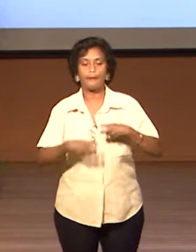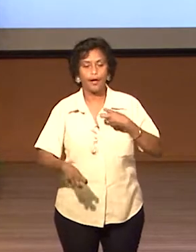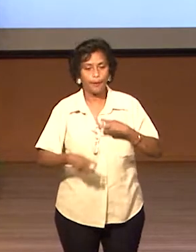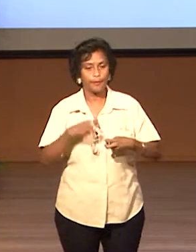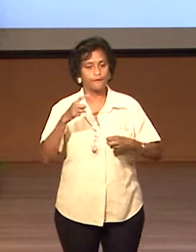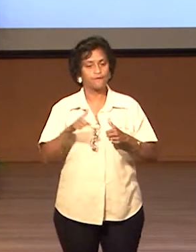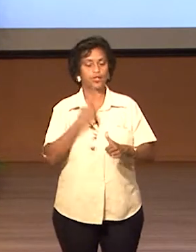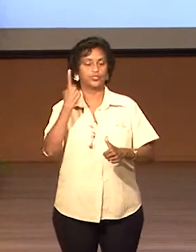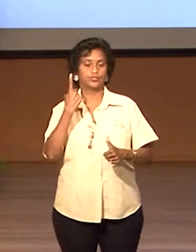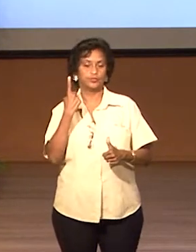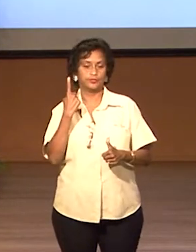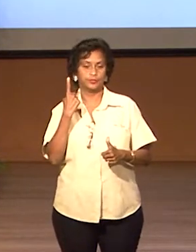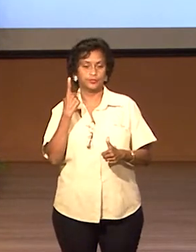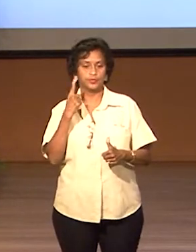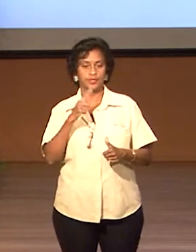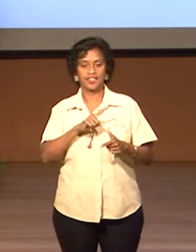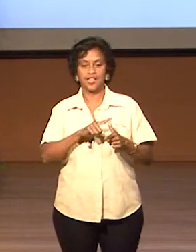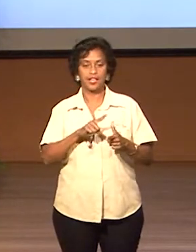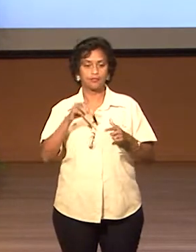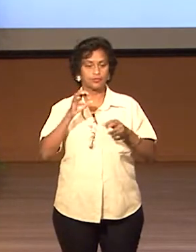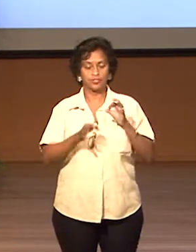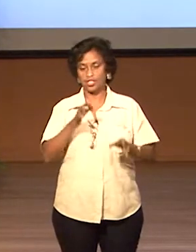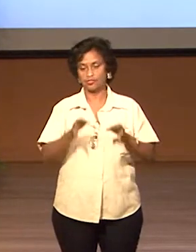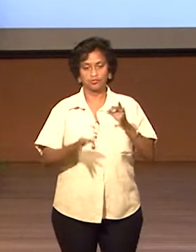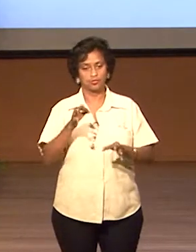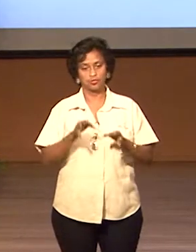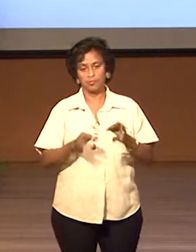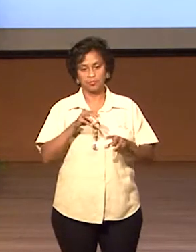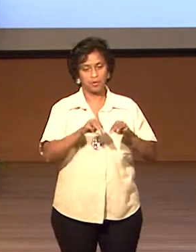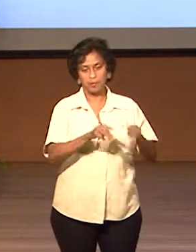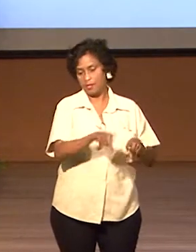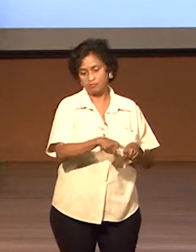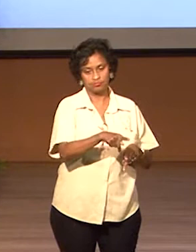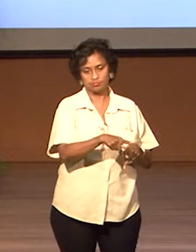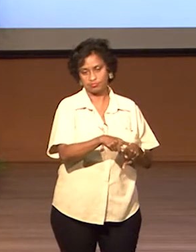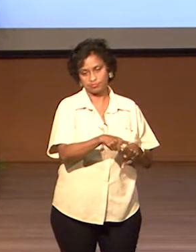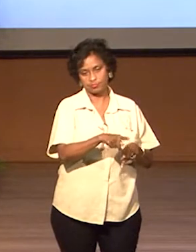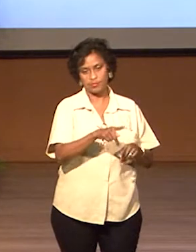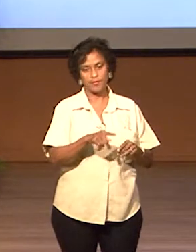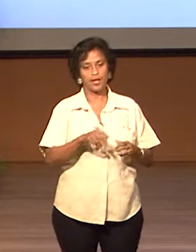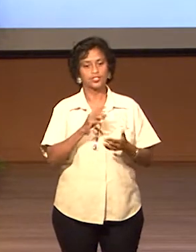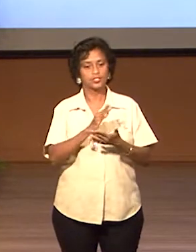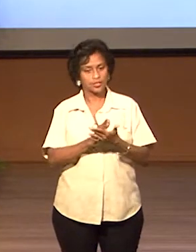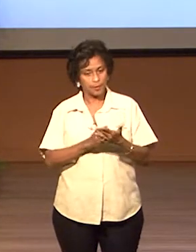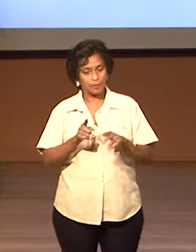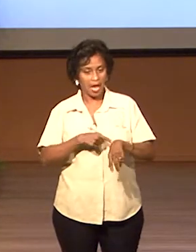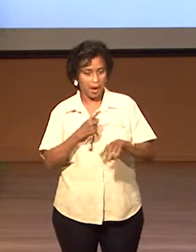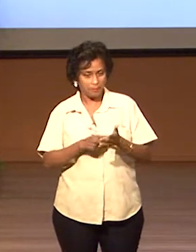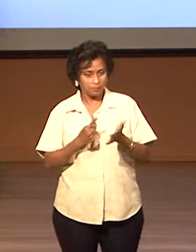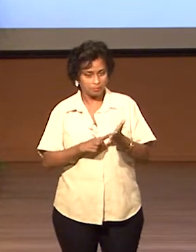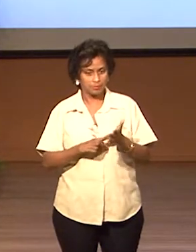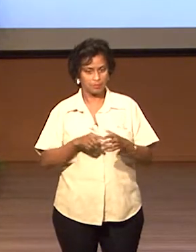fact saving your mind, protecting your mind and helping your mind to grow. And that, I think, is the ultimate